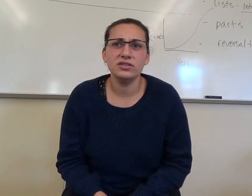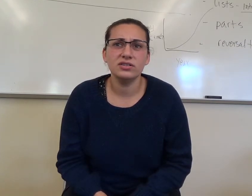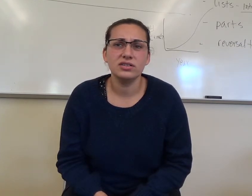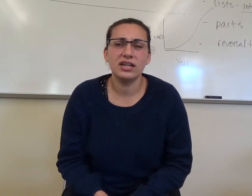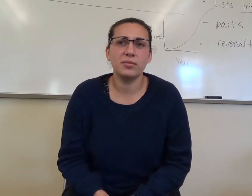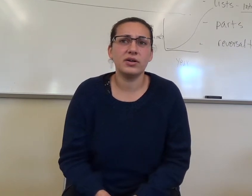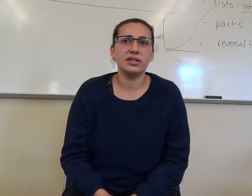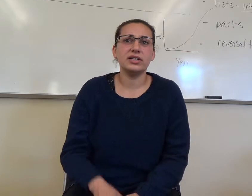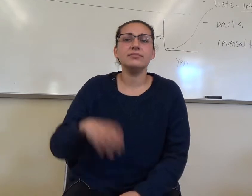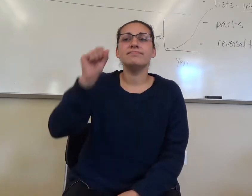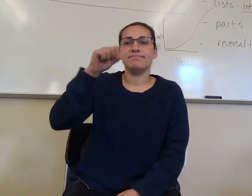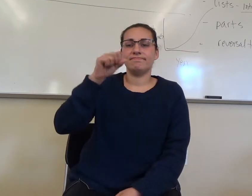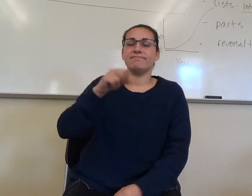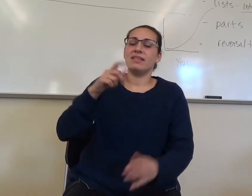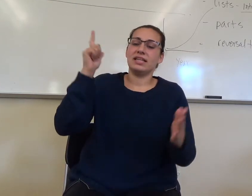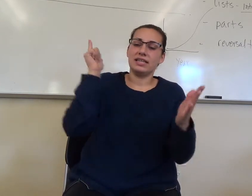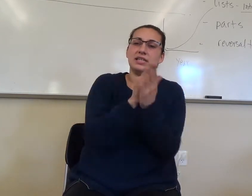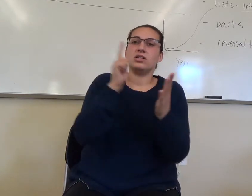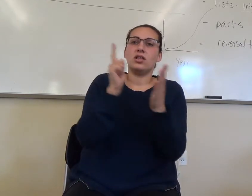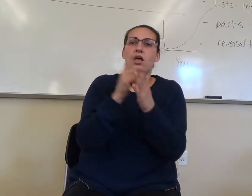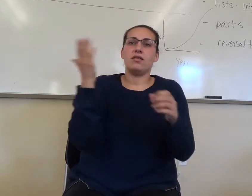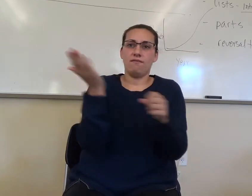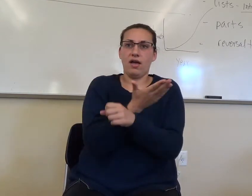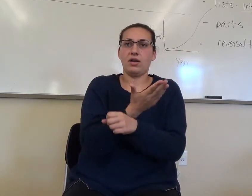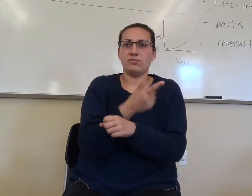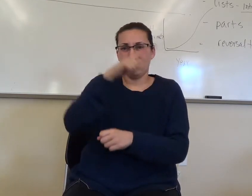Yes. in America? Yes. Just because she's pregnant.